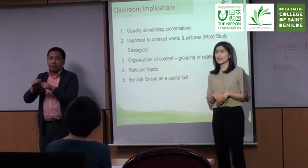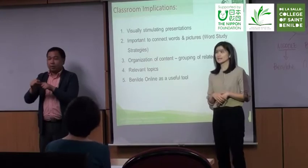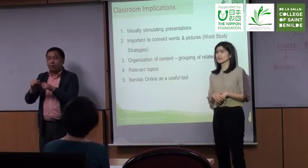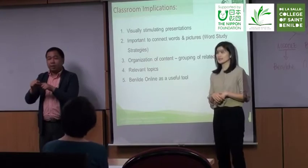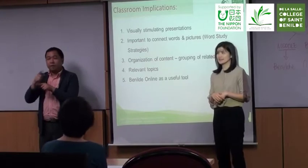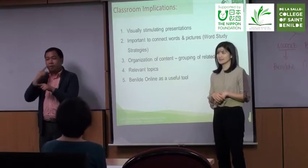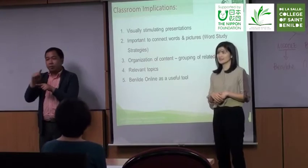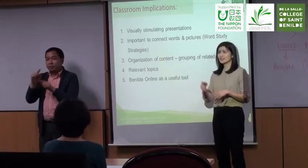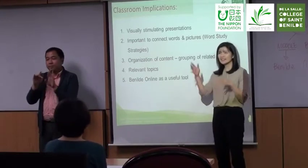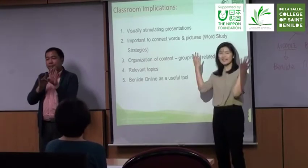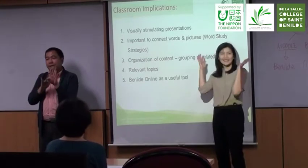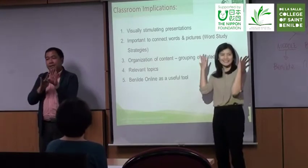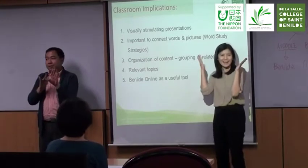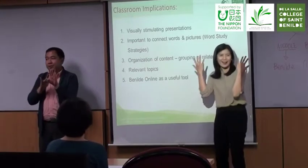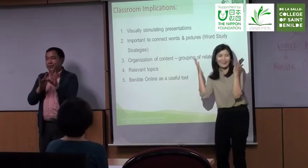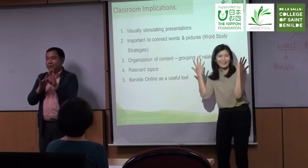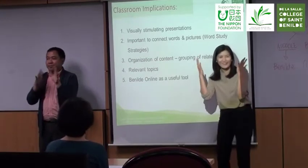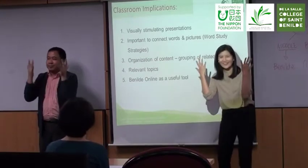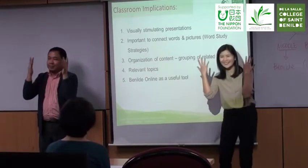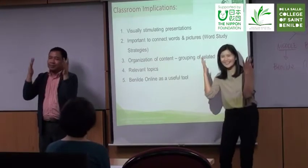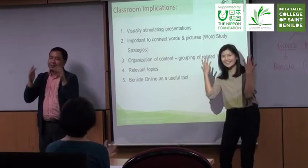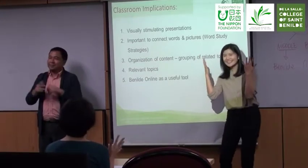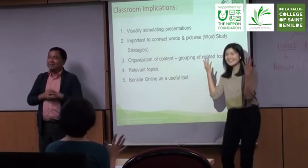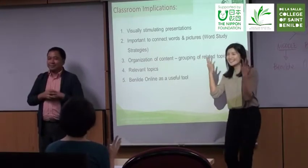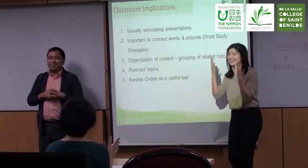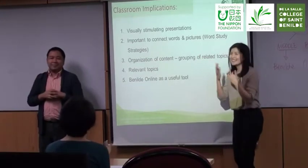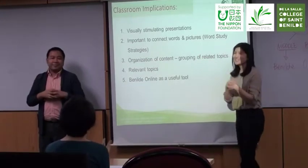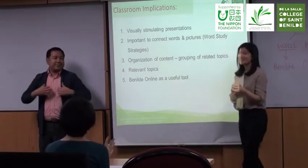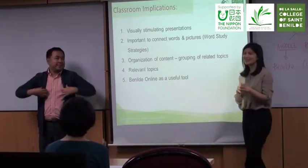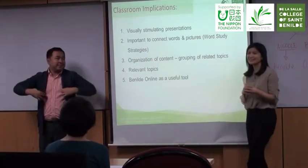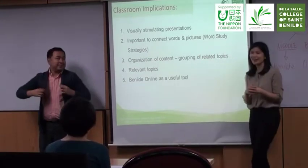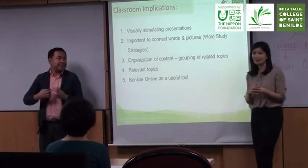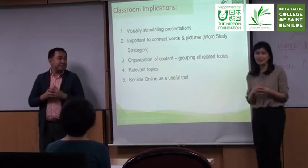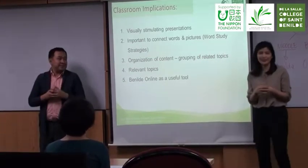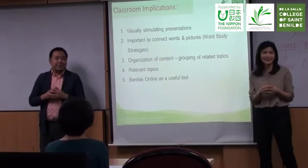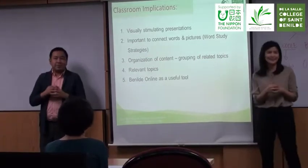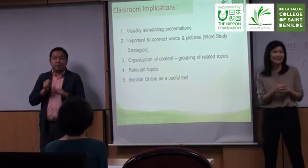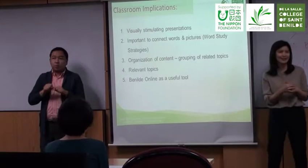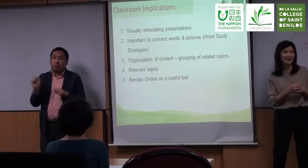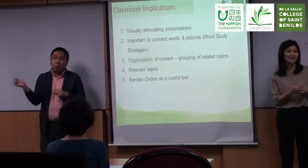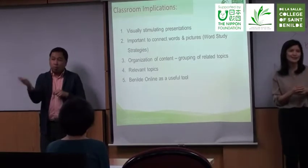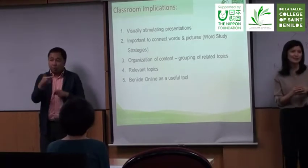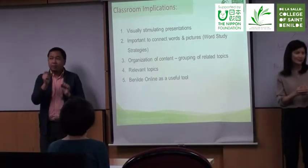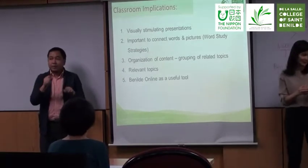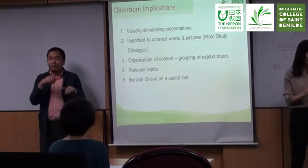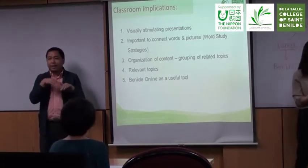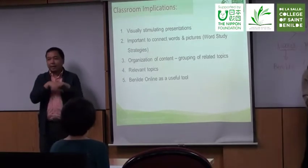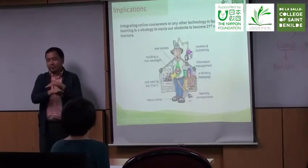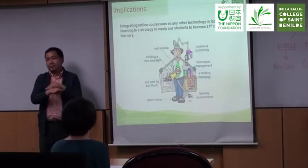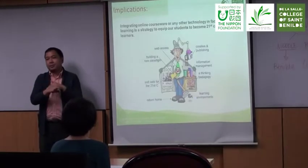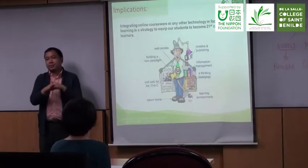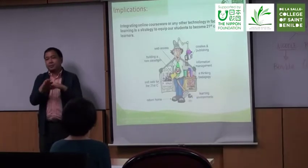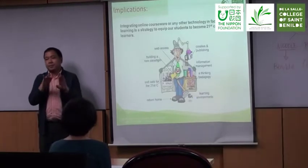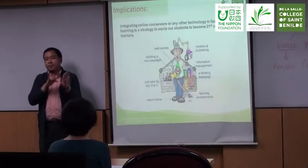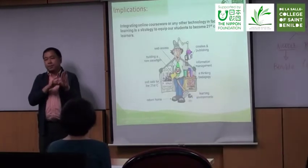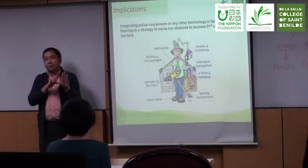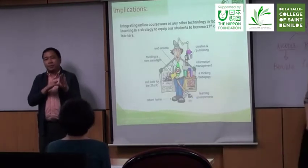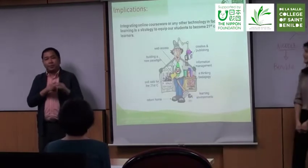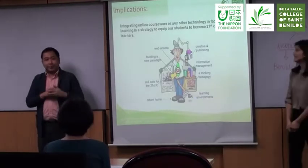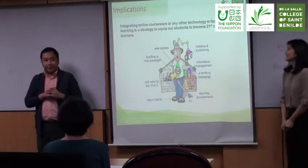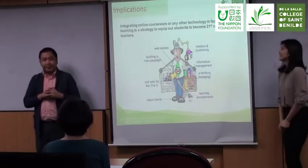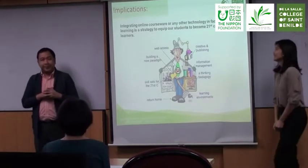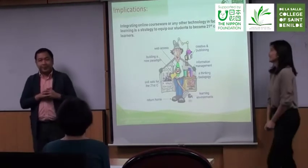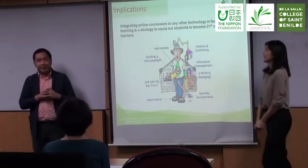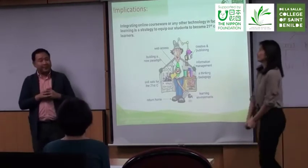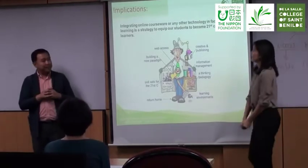Binilk Online. Yay daw. So that everybody can have access on the Binilk Online.